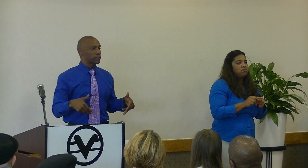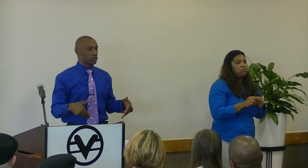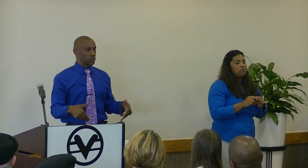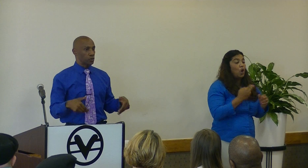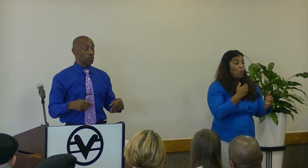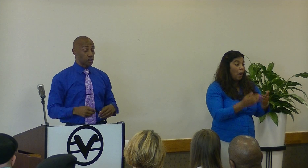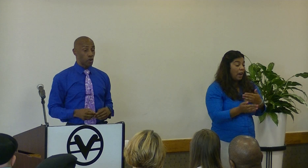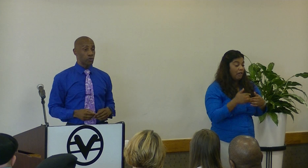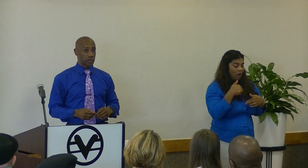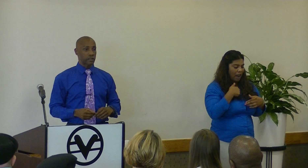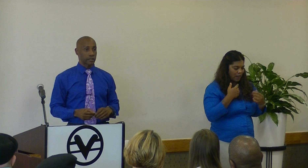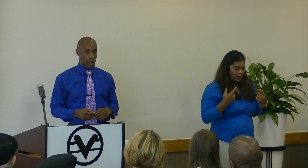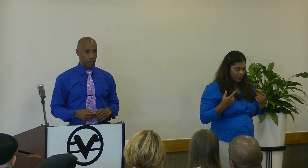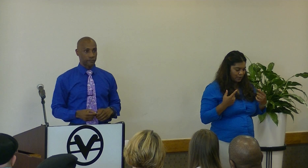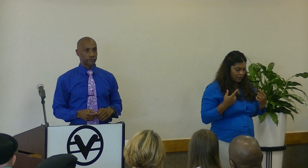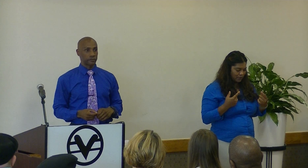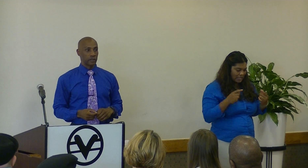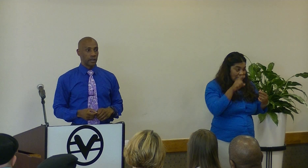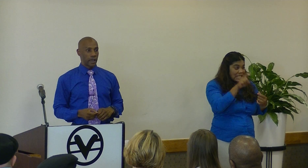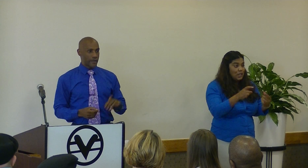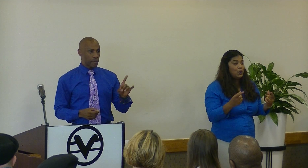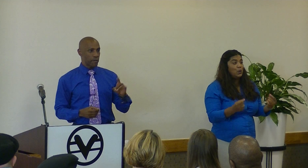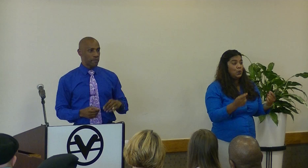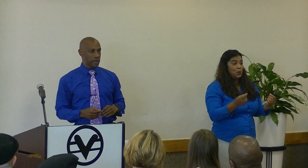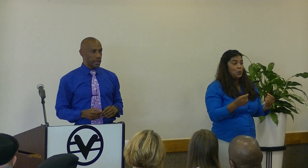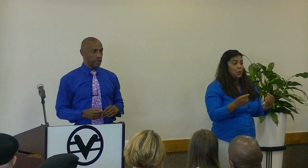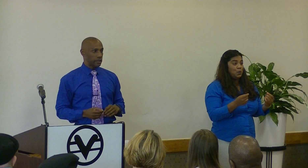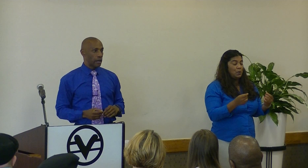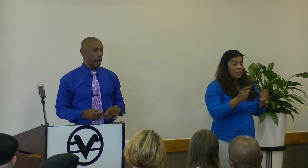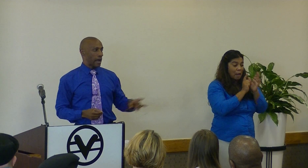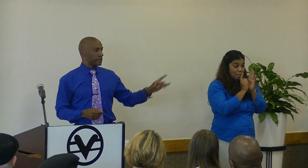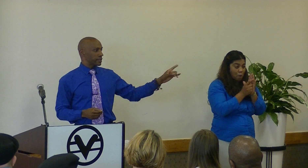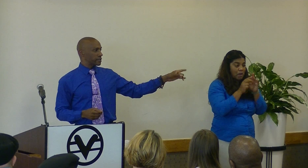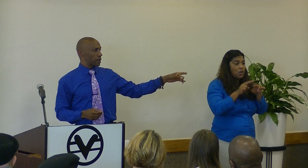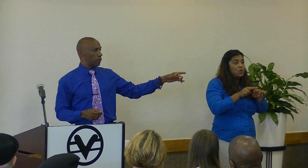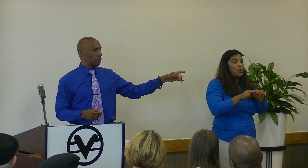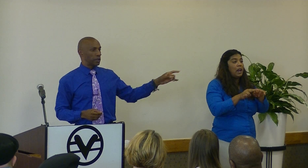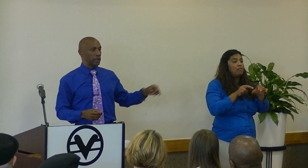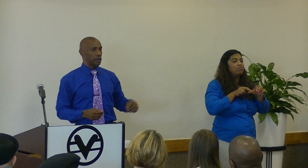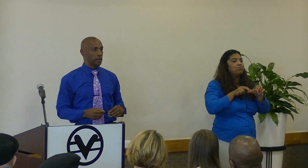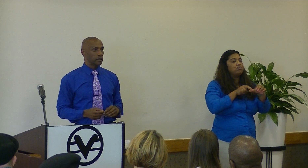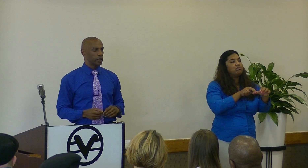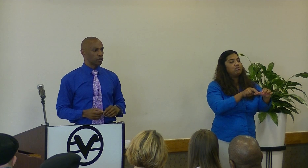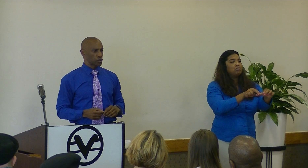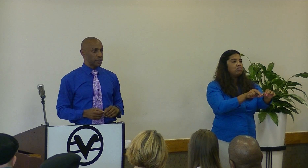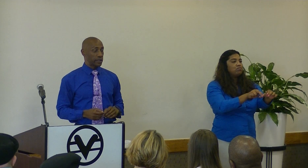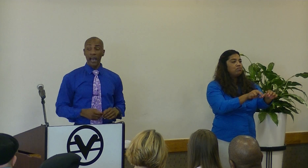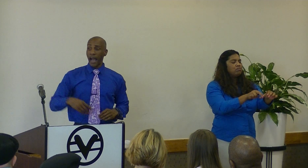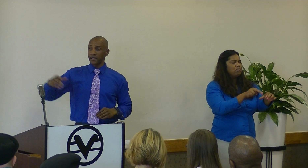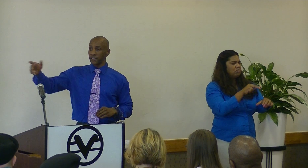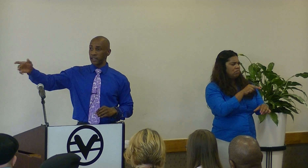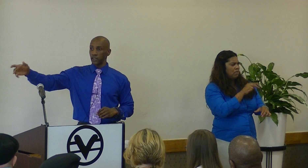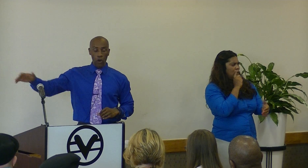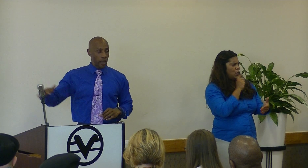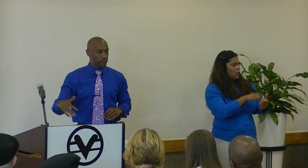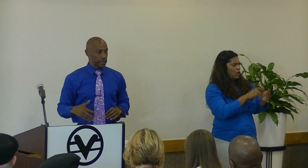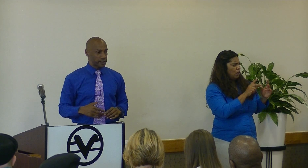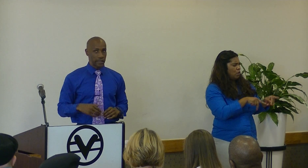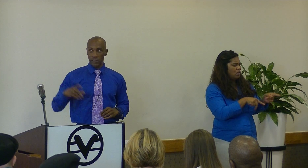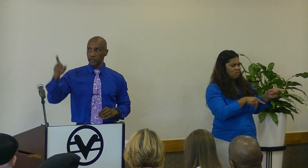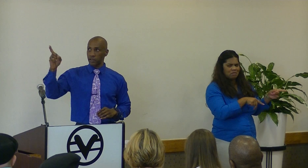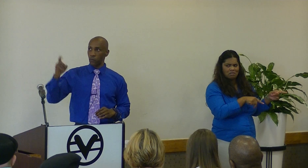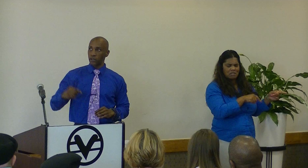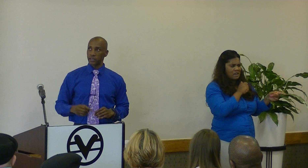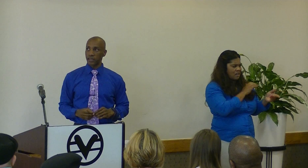is mine to do shows itself. And that may mean I see someone being ill-treated. I see no